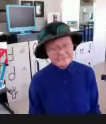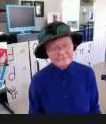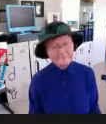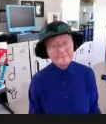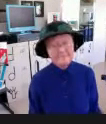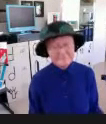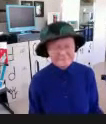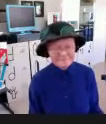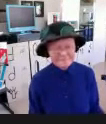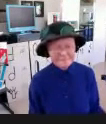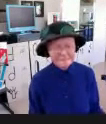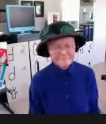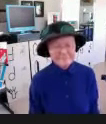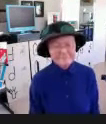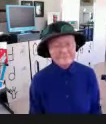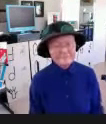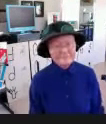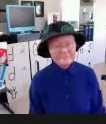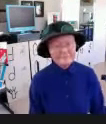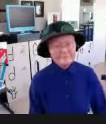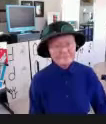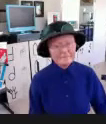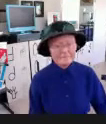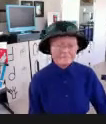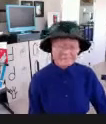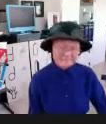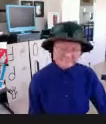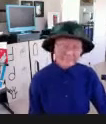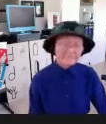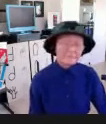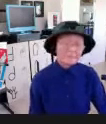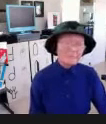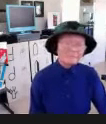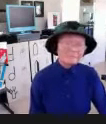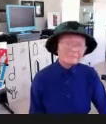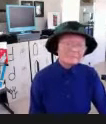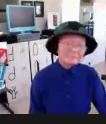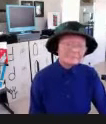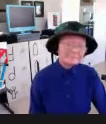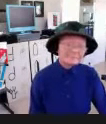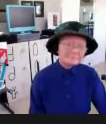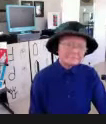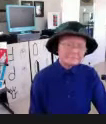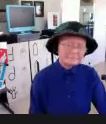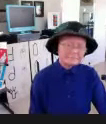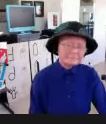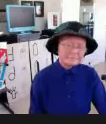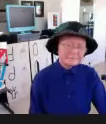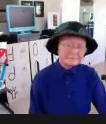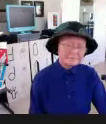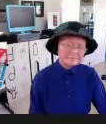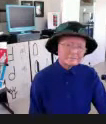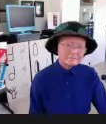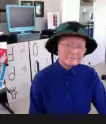videos. We have 9 that have completed the entire work, and those are